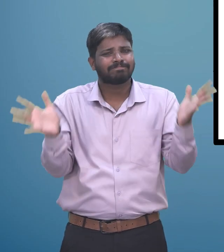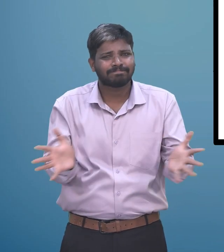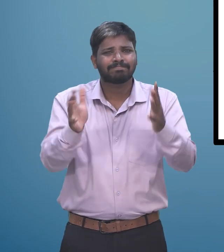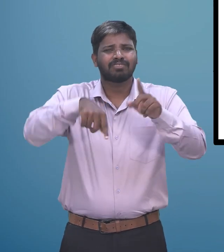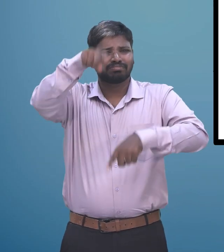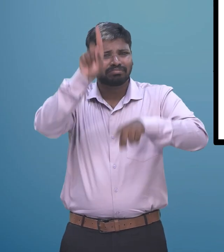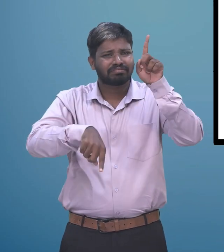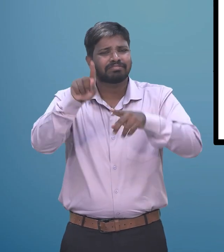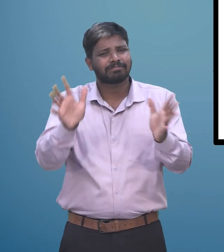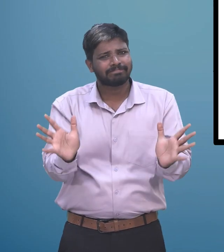unity in diversity.